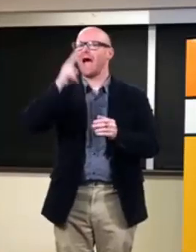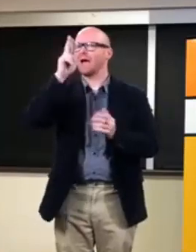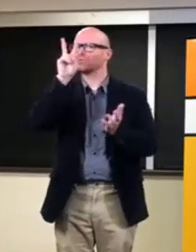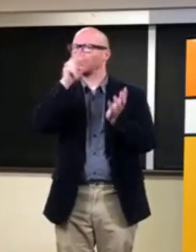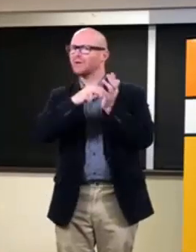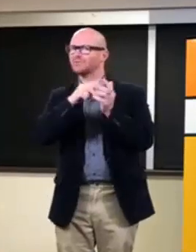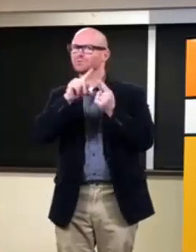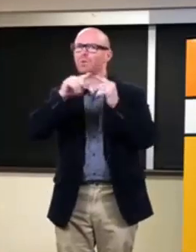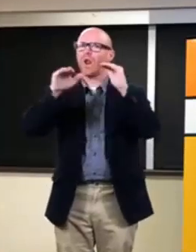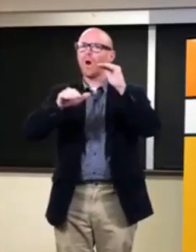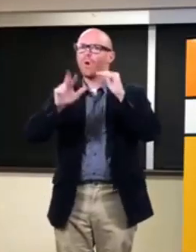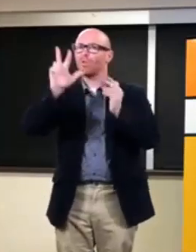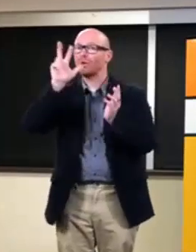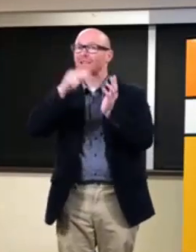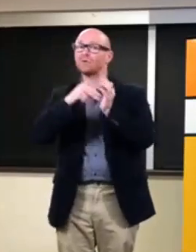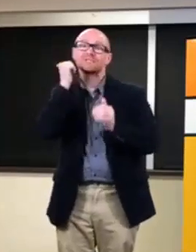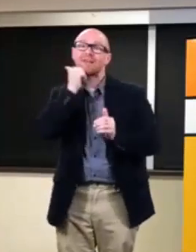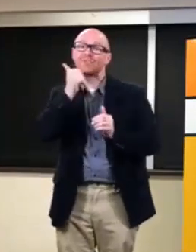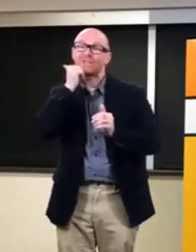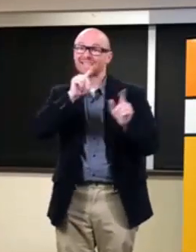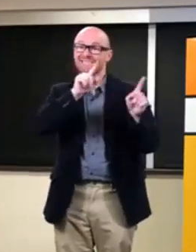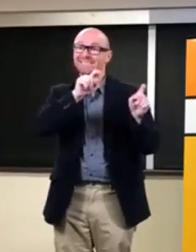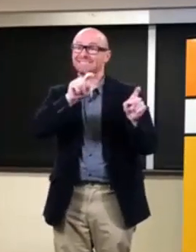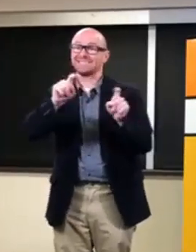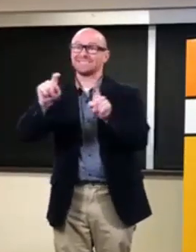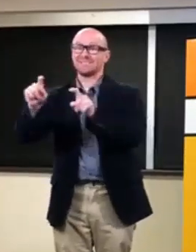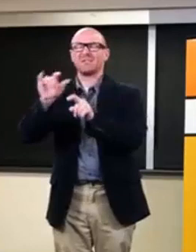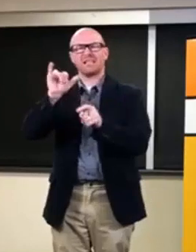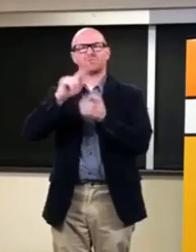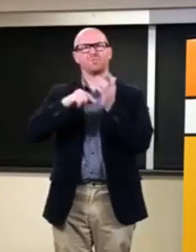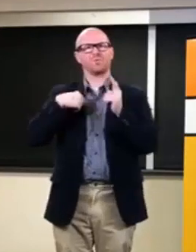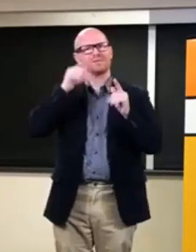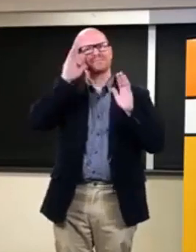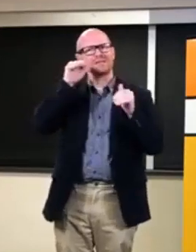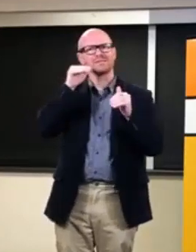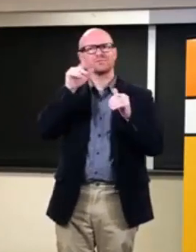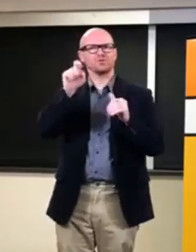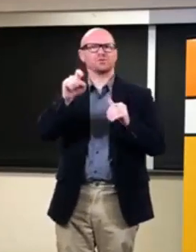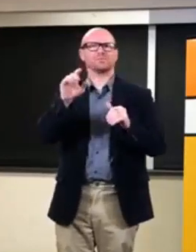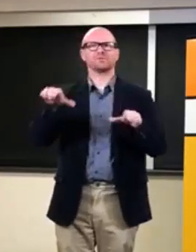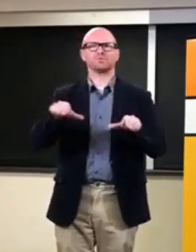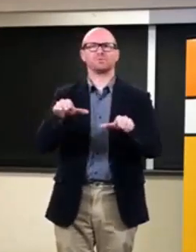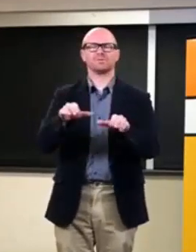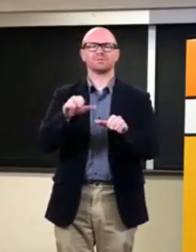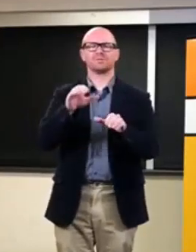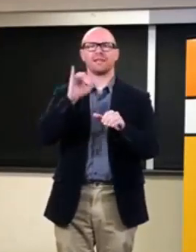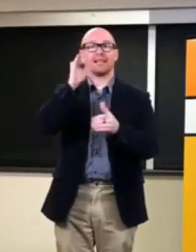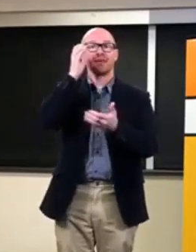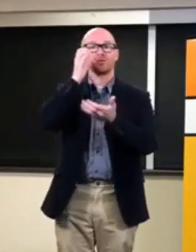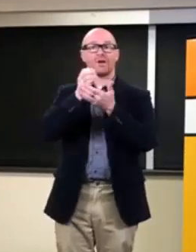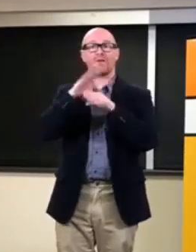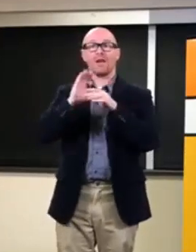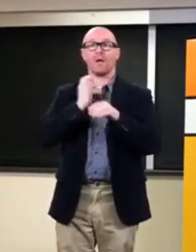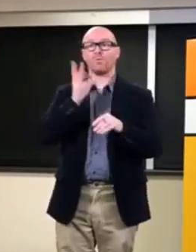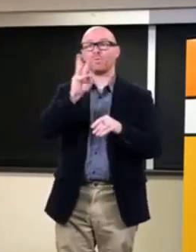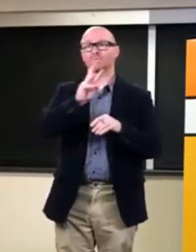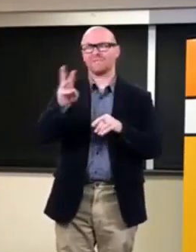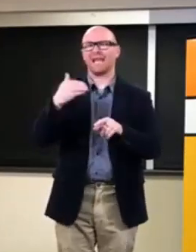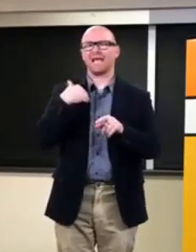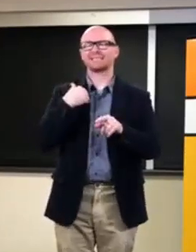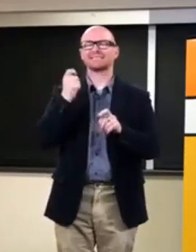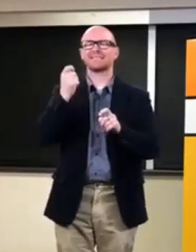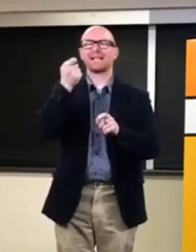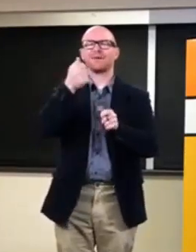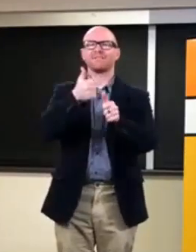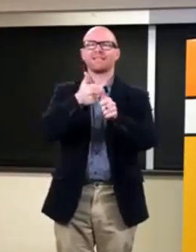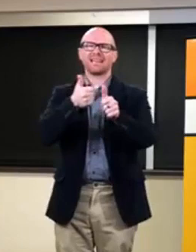2,000s to low 3,000s every day, and that's what we're expecting and anticipating. The graph on the website does have a slight